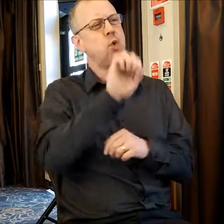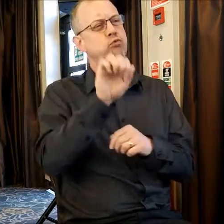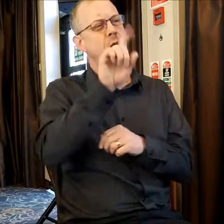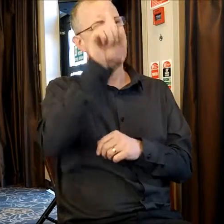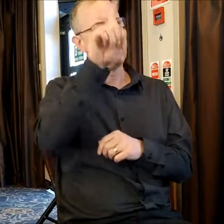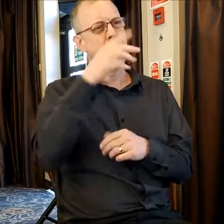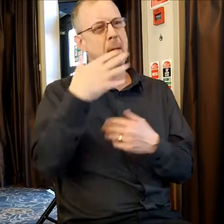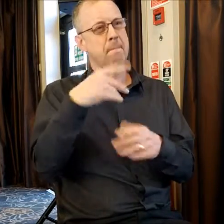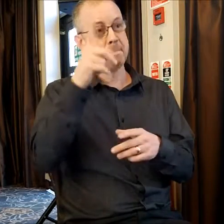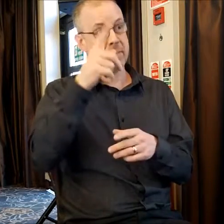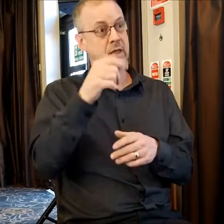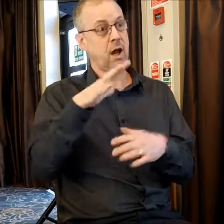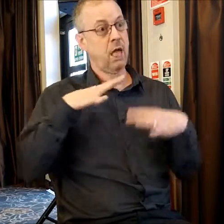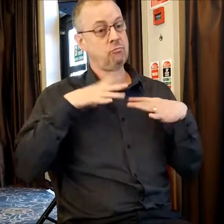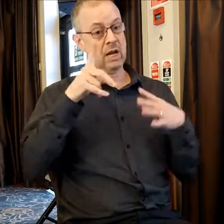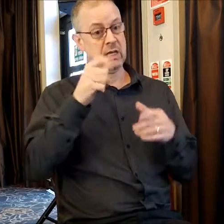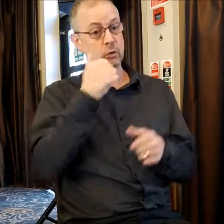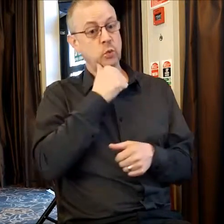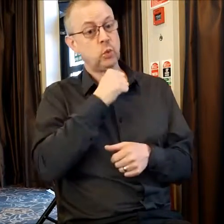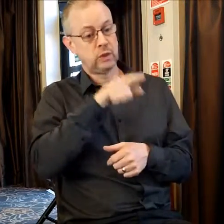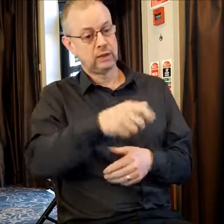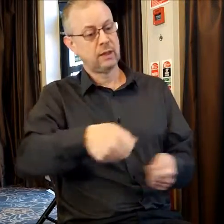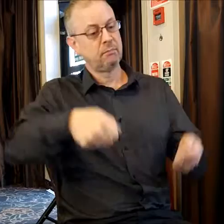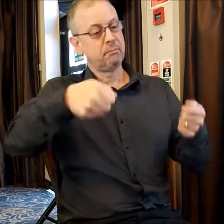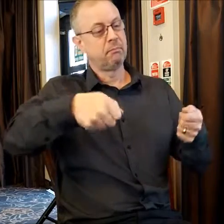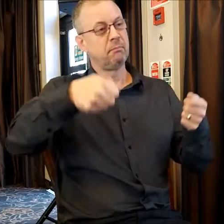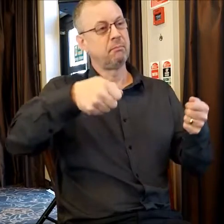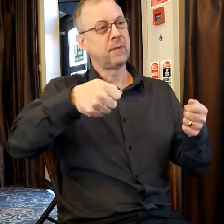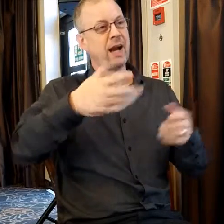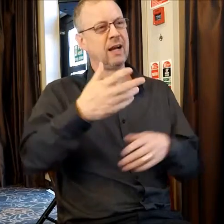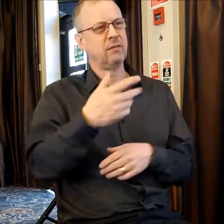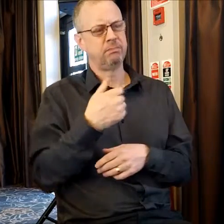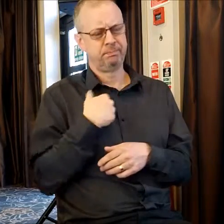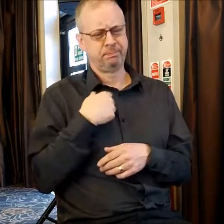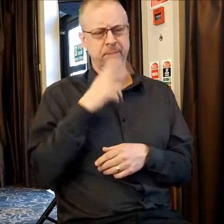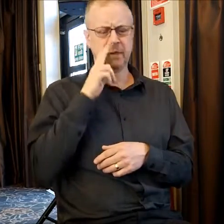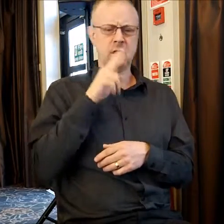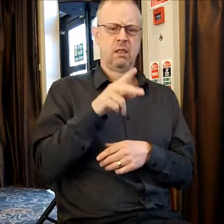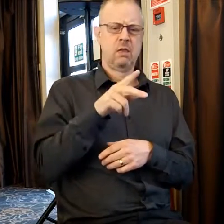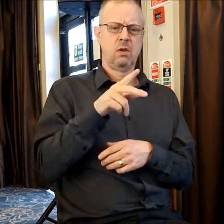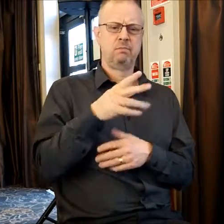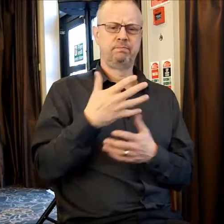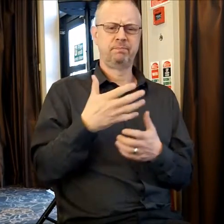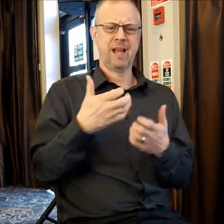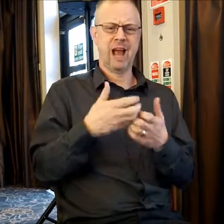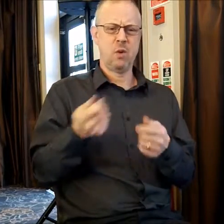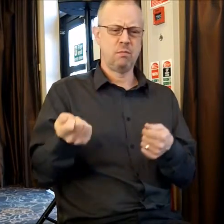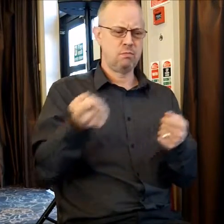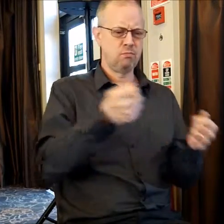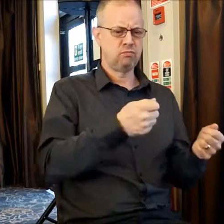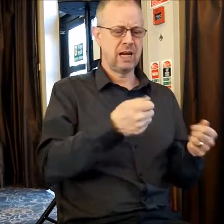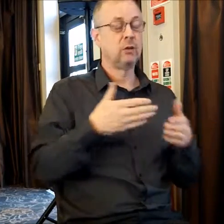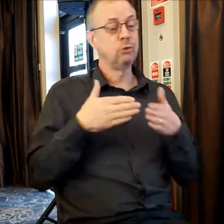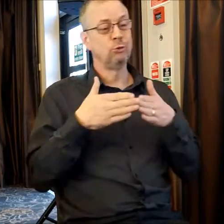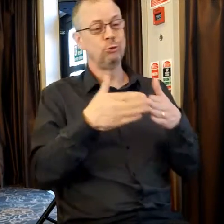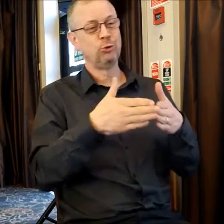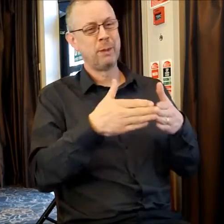it slightly. But what we found is that when we were shipping them into sites in Africa, because of the really long transport distances and